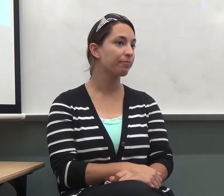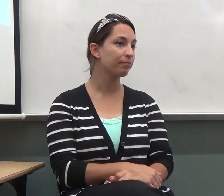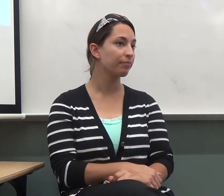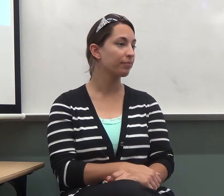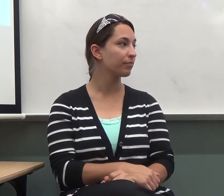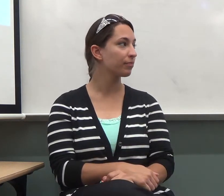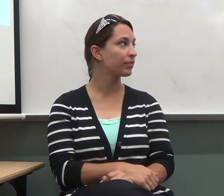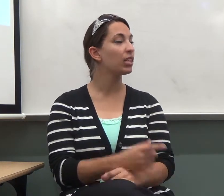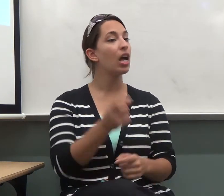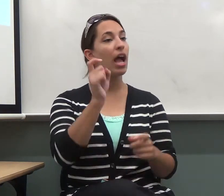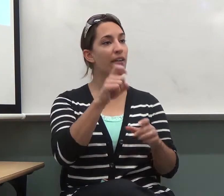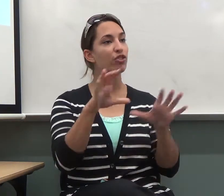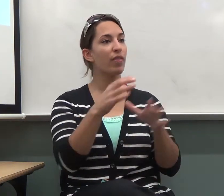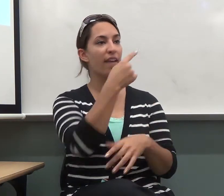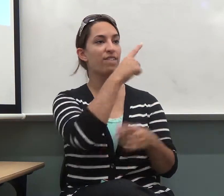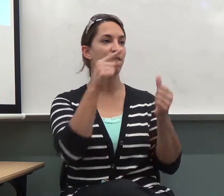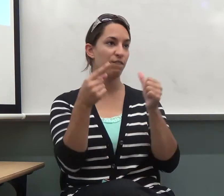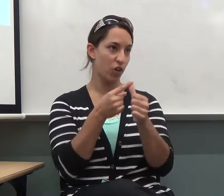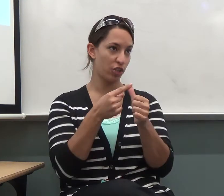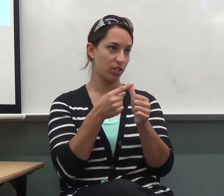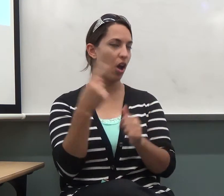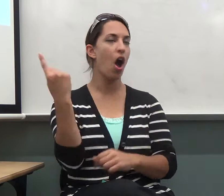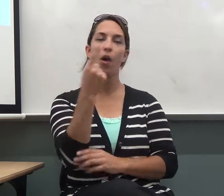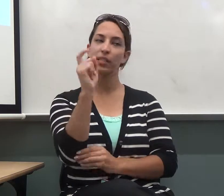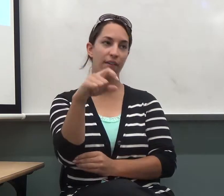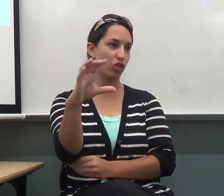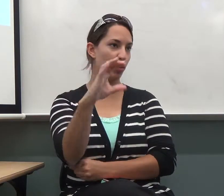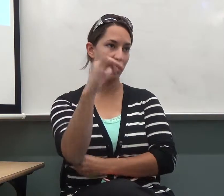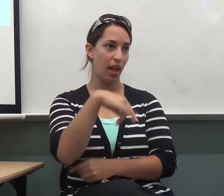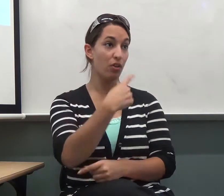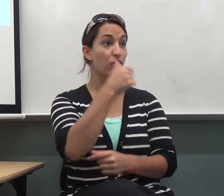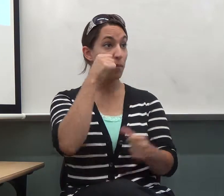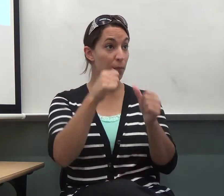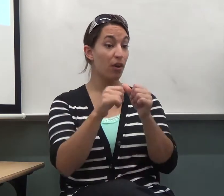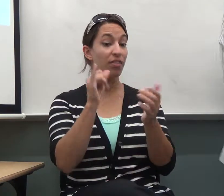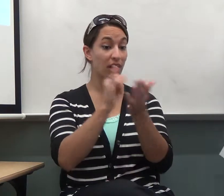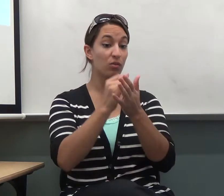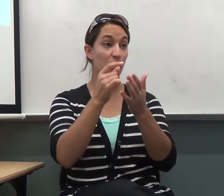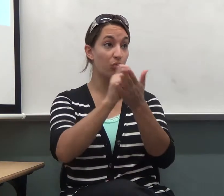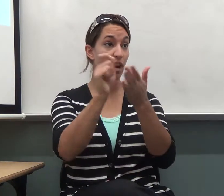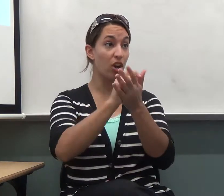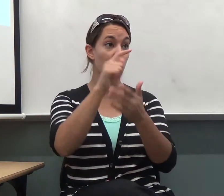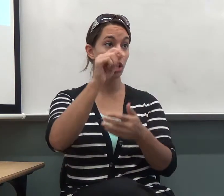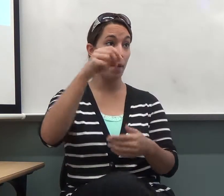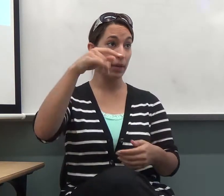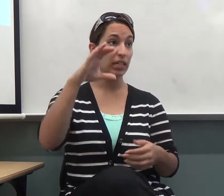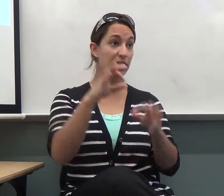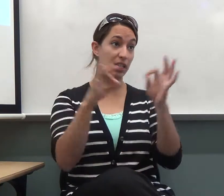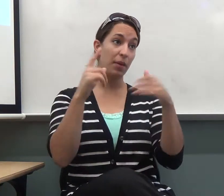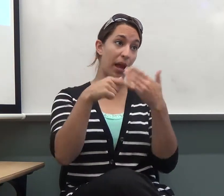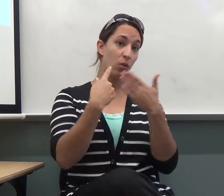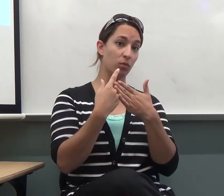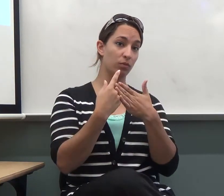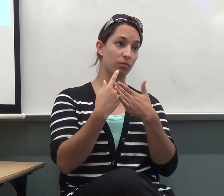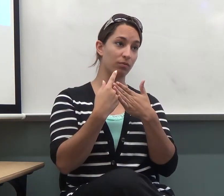Okay, we have to do that first. We always have to do that. Remember, that's what we write our topic sentence about. I'm going to slow down. I'm going to take a minute for you guys to write this information